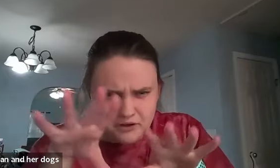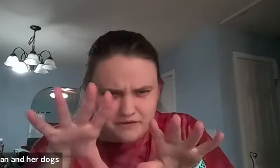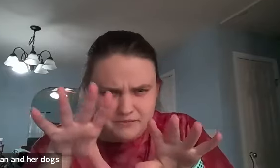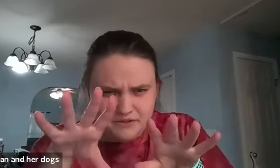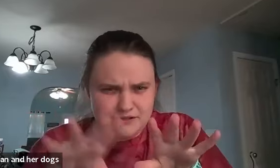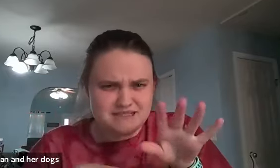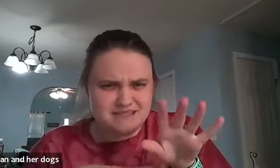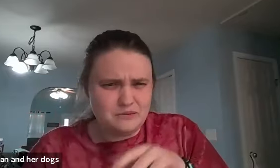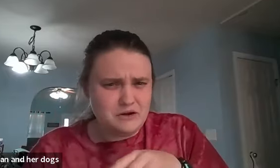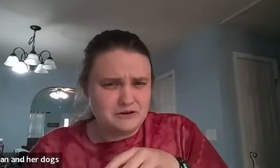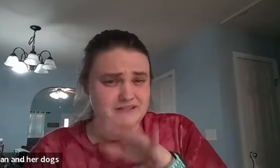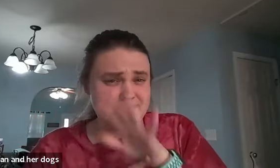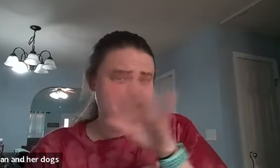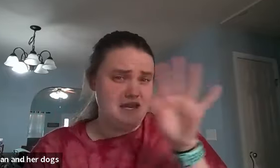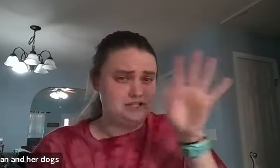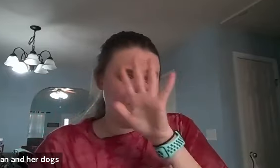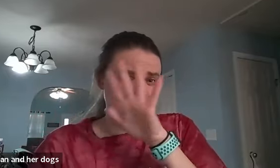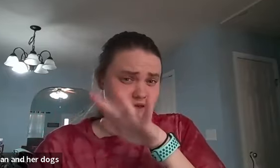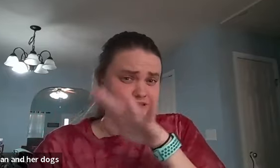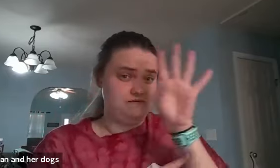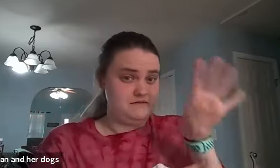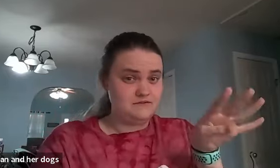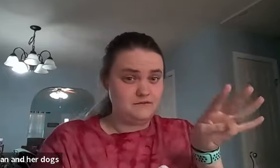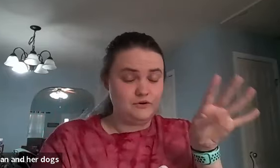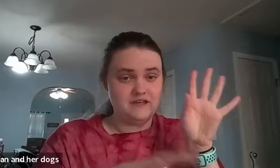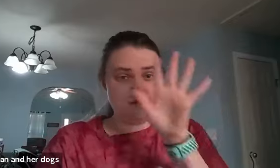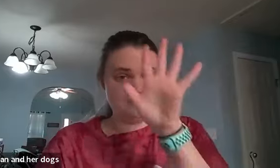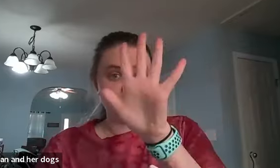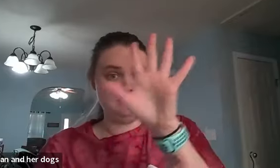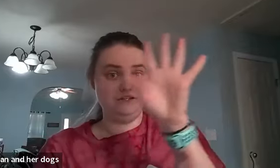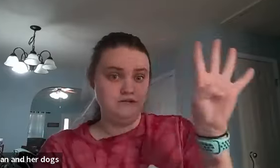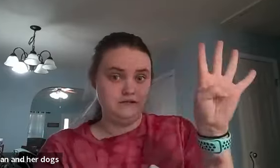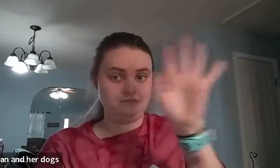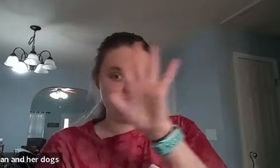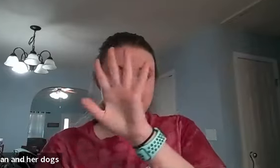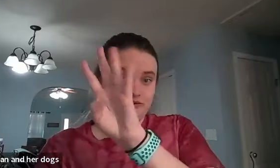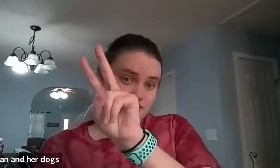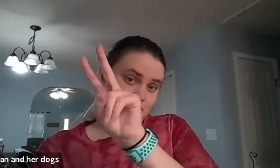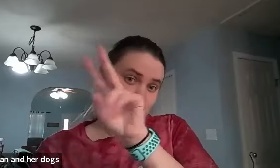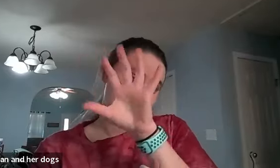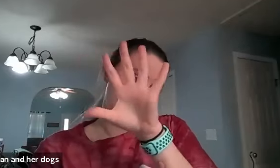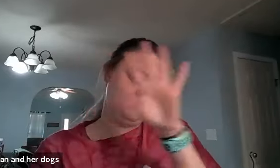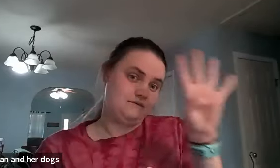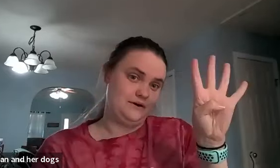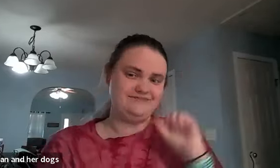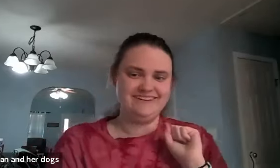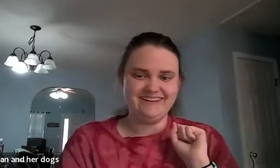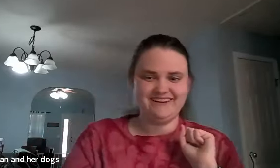on the computers, it's a little bit harder to see me actually doing the bouncing of the 5 and the 4. That's why I was like, I can do it here. So 254. Good. All